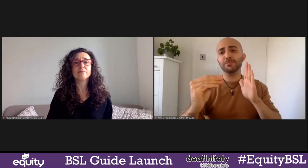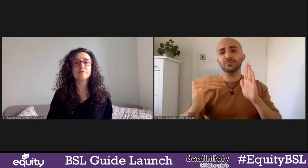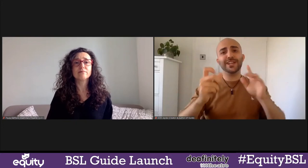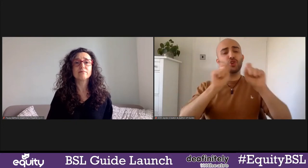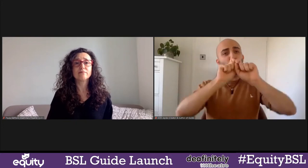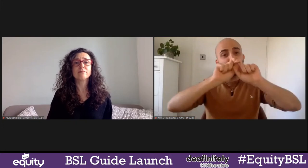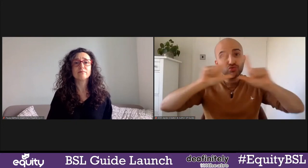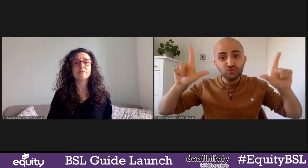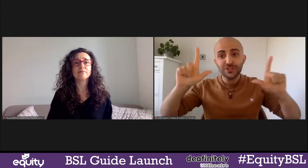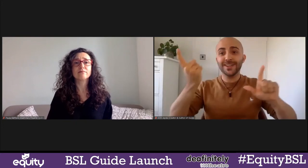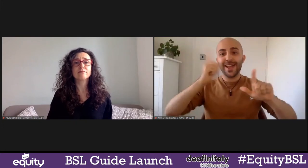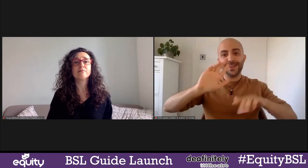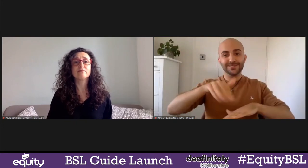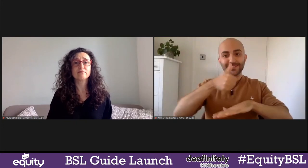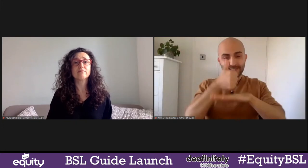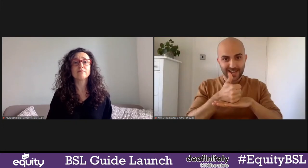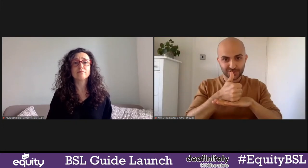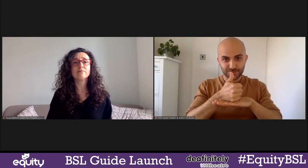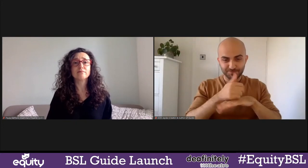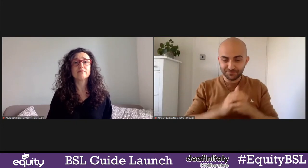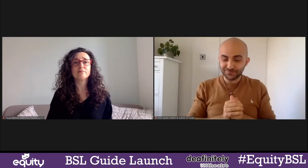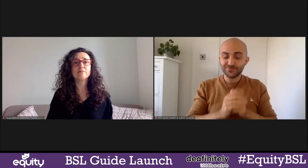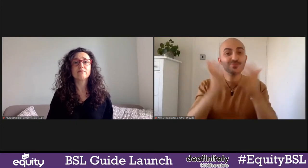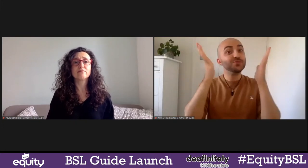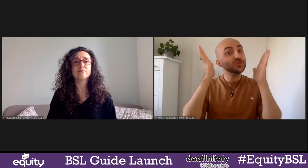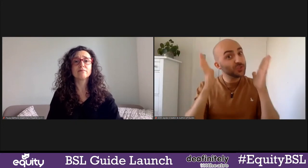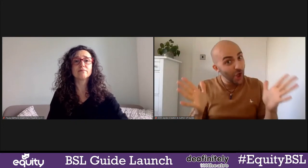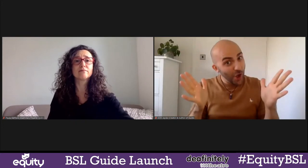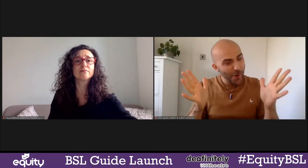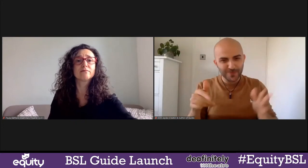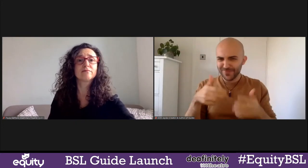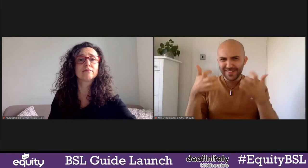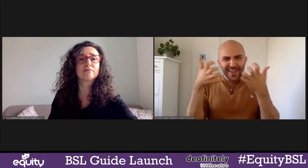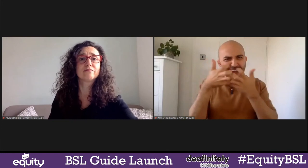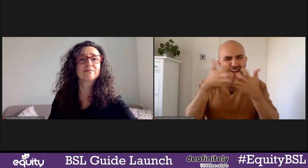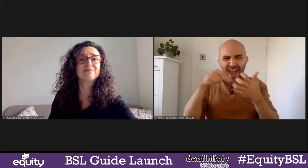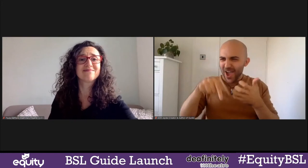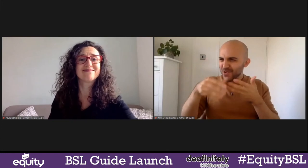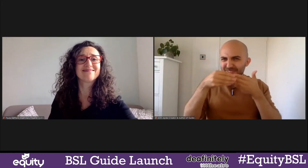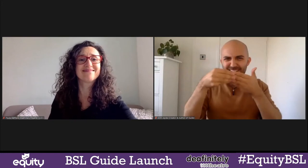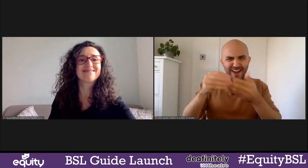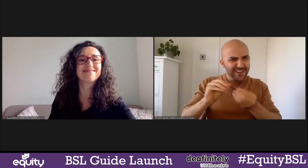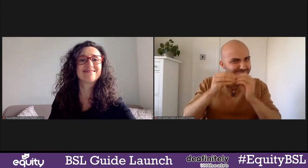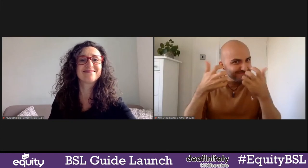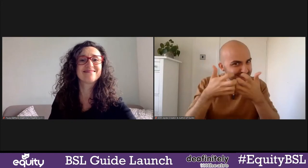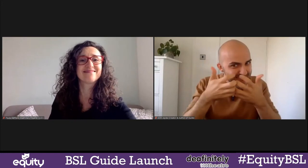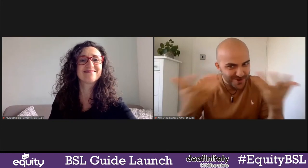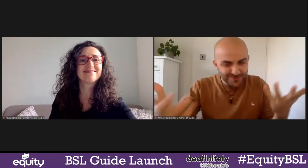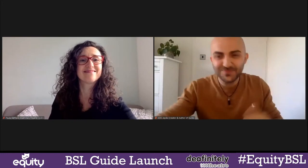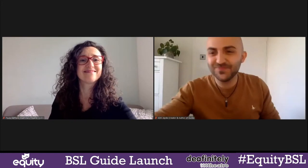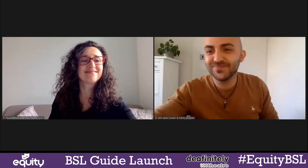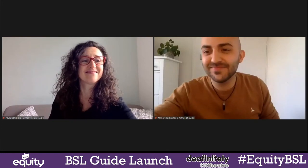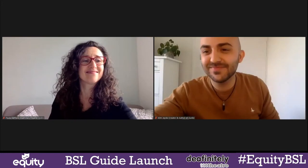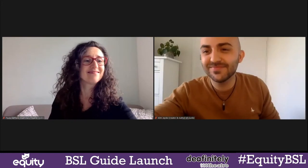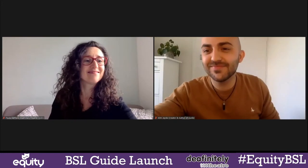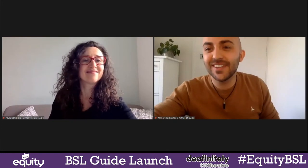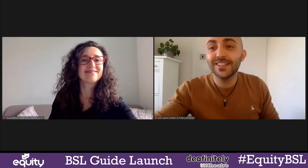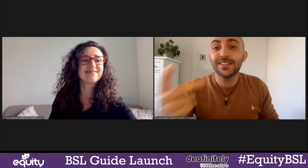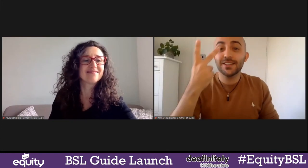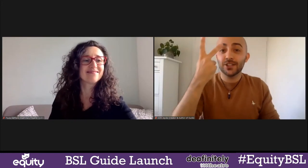make sure that it's represented on the screen and on the stage in the best way possible. So how was this guide created?